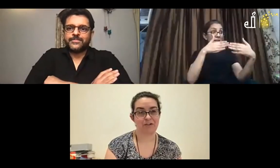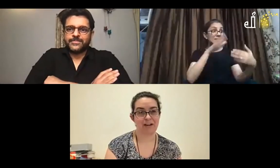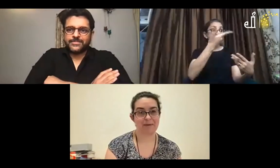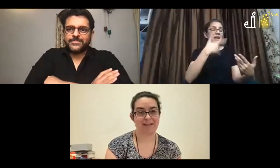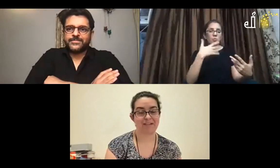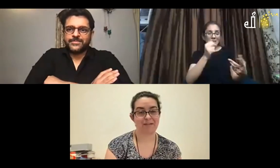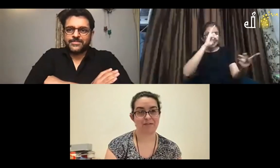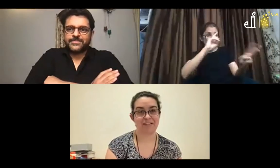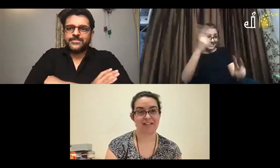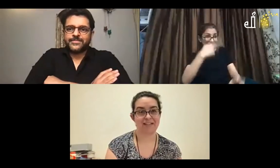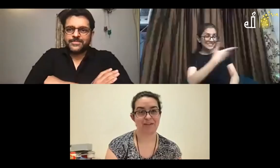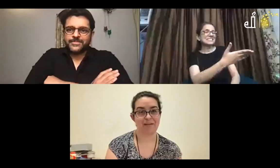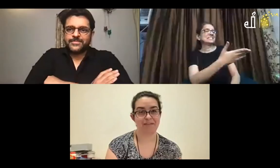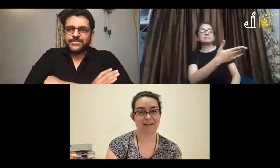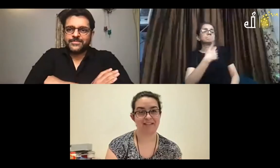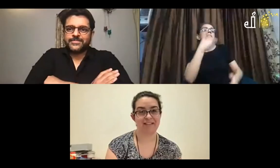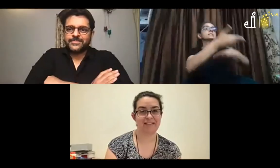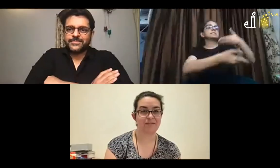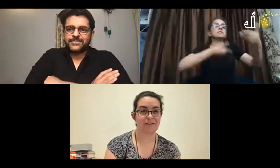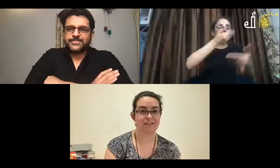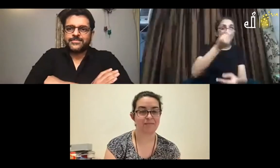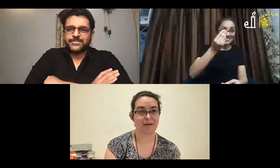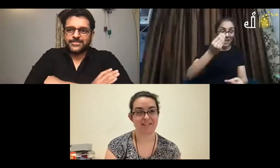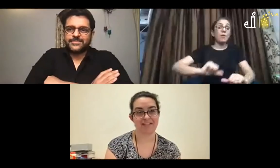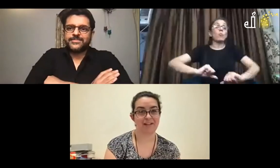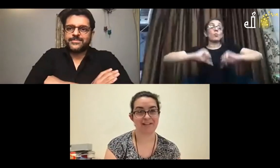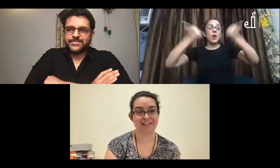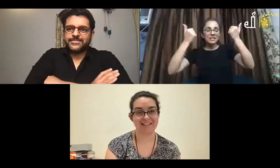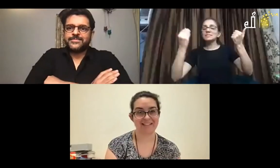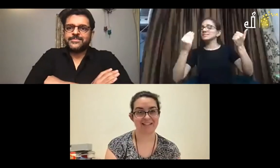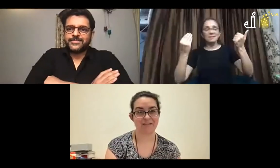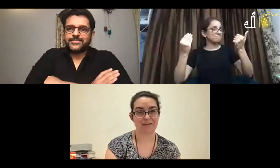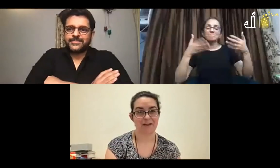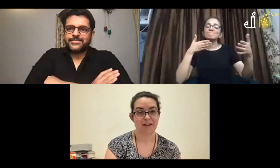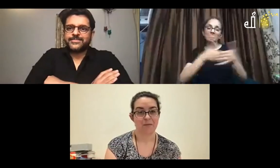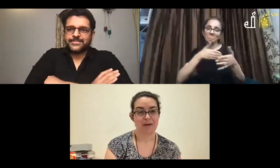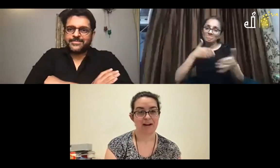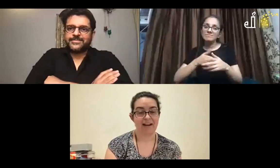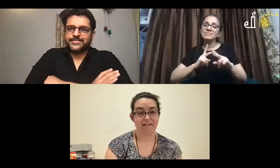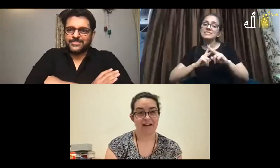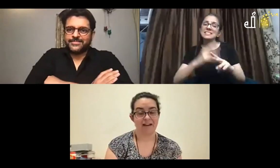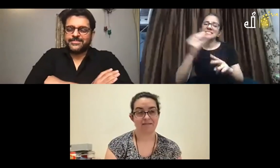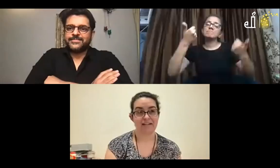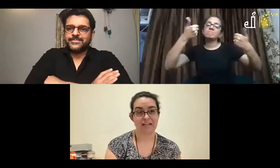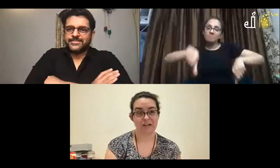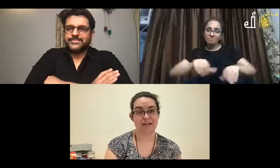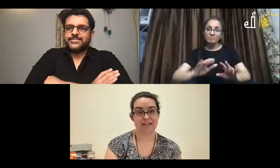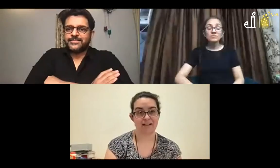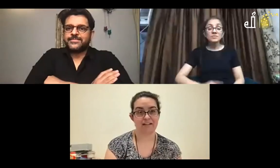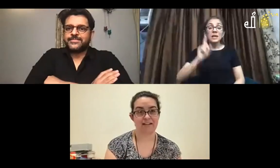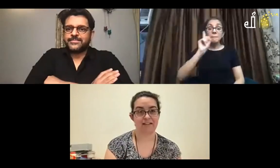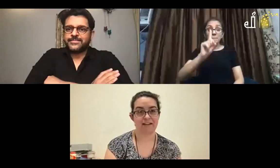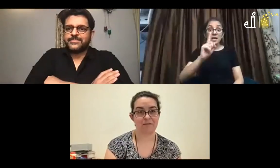misconception, I try my best to address it. Sometimes that is successful, sometimes it's a little bit less successful. But I have had